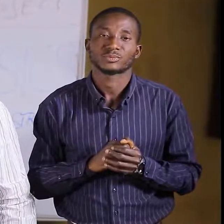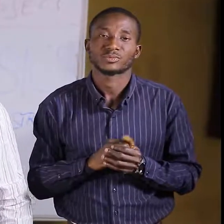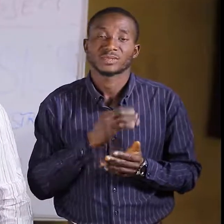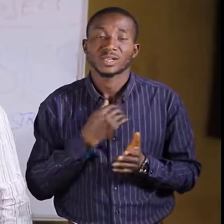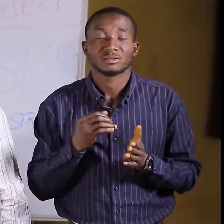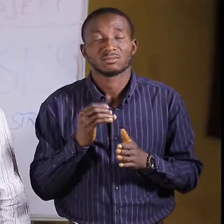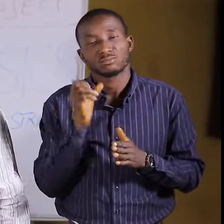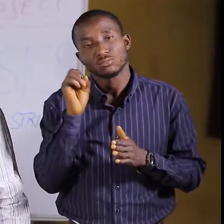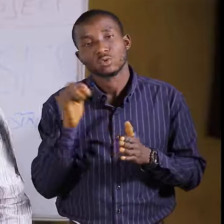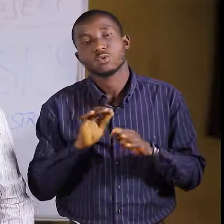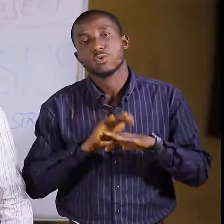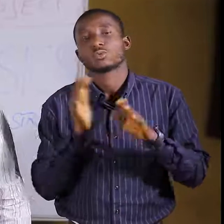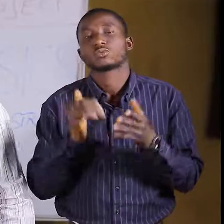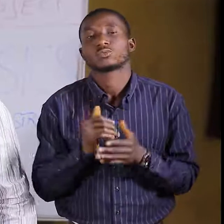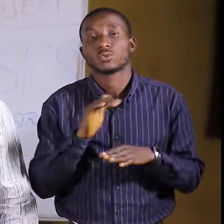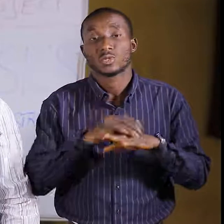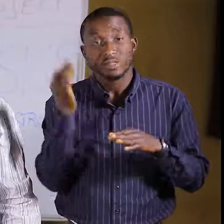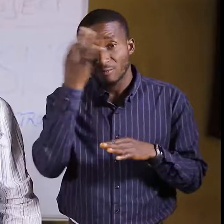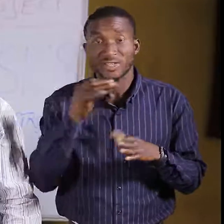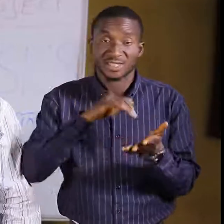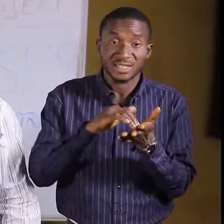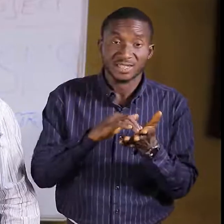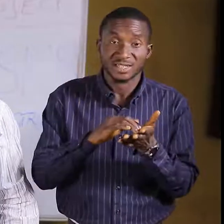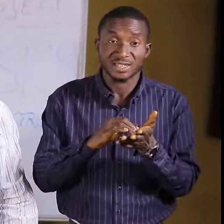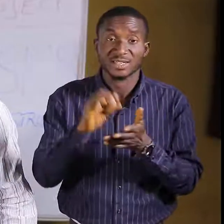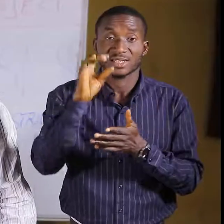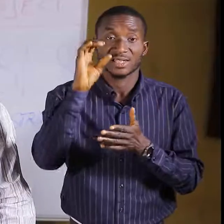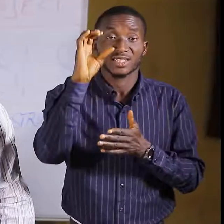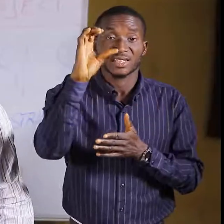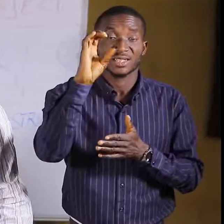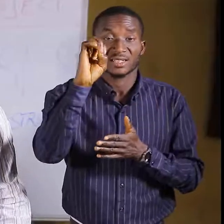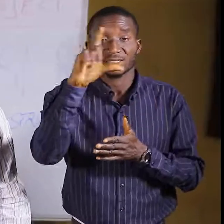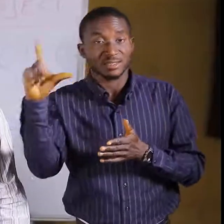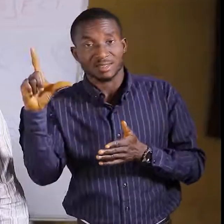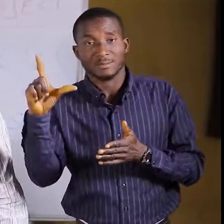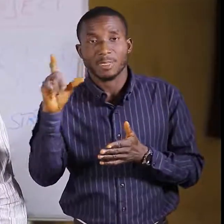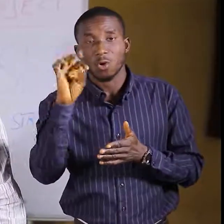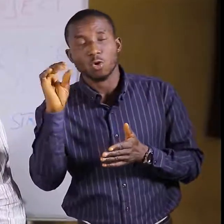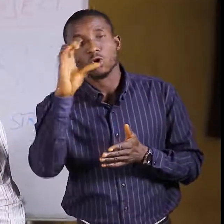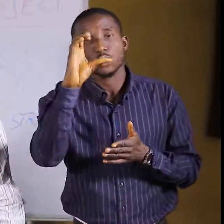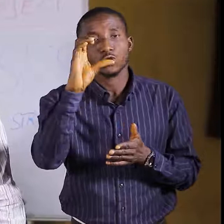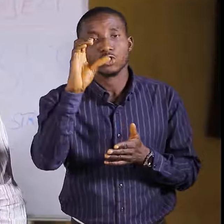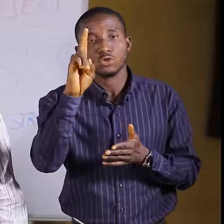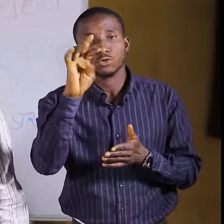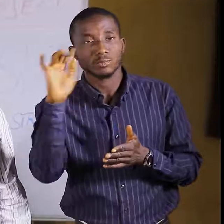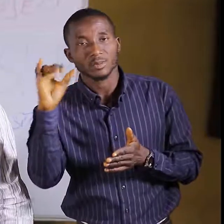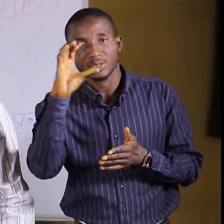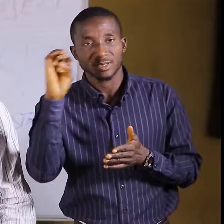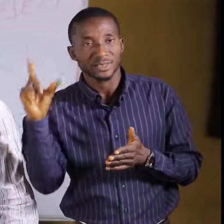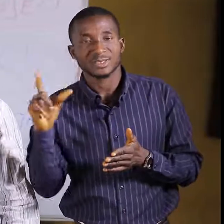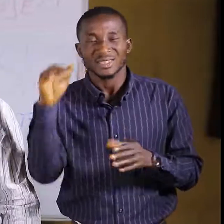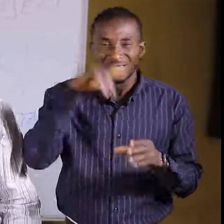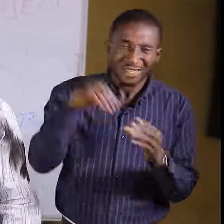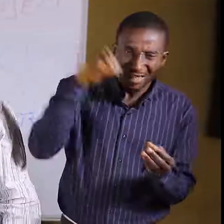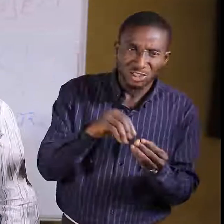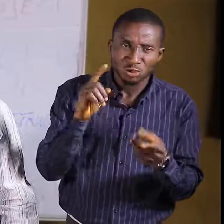and so on. On the face-centered cell, or cubic unit cell, in addition